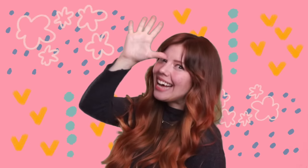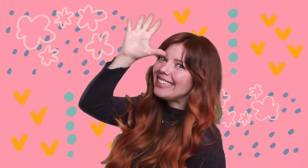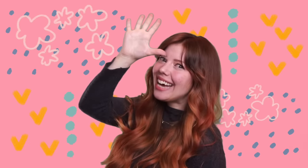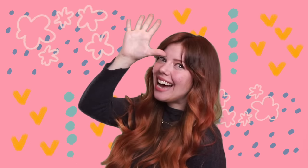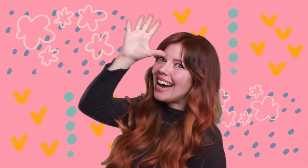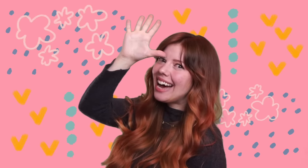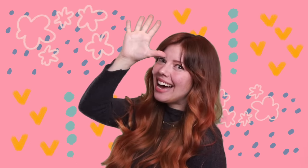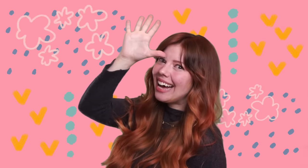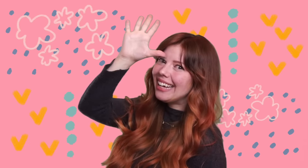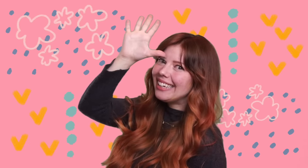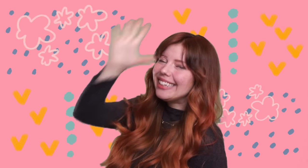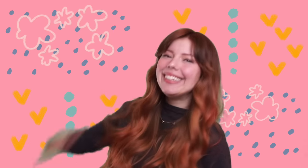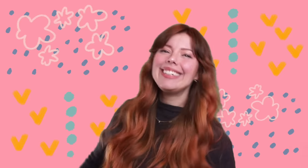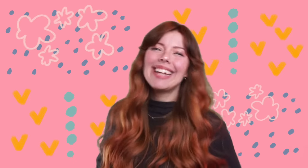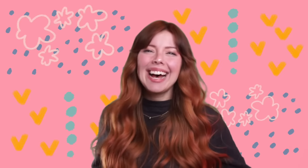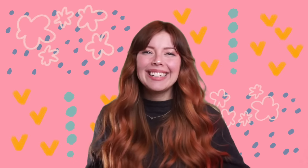Dada? Dada?